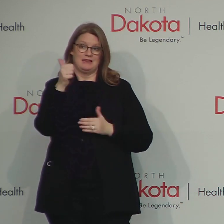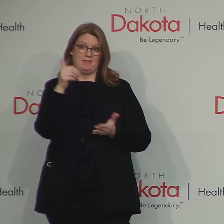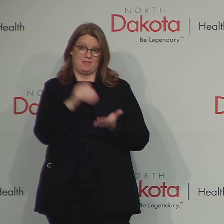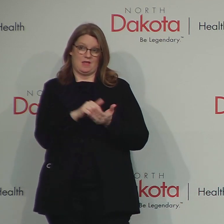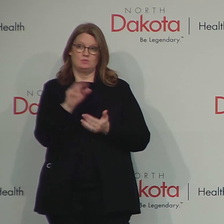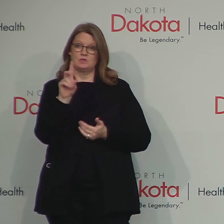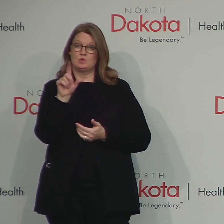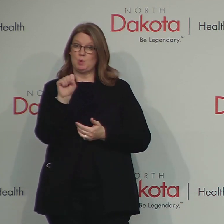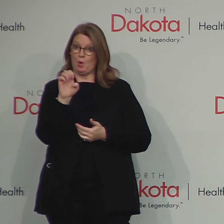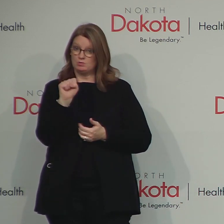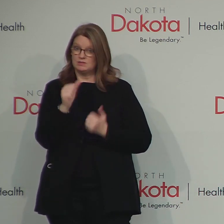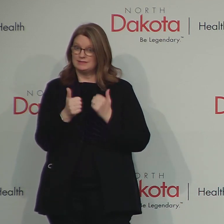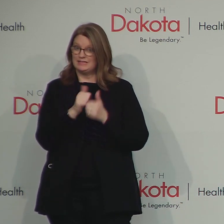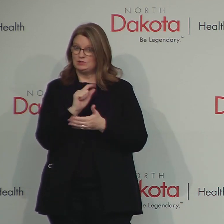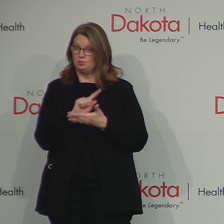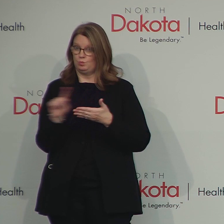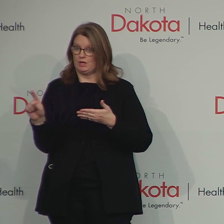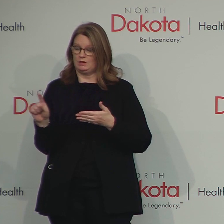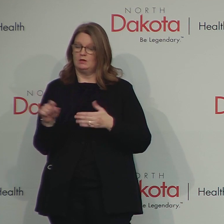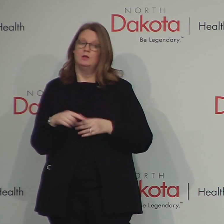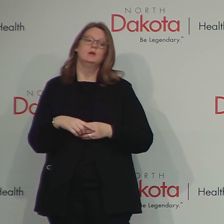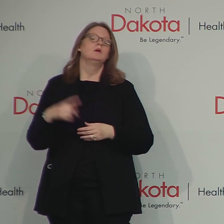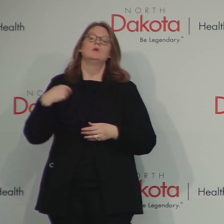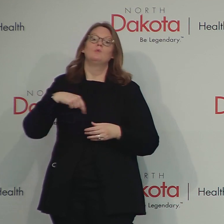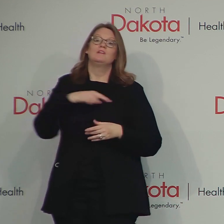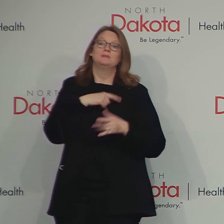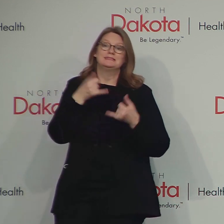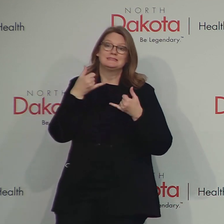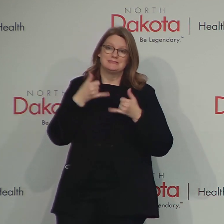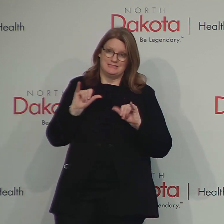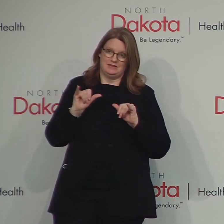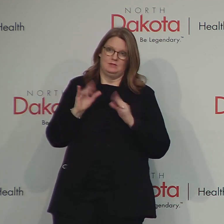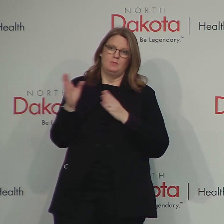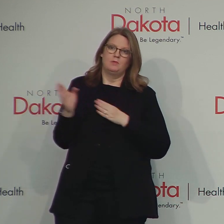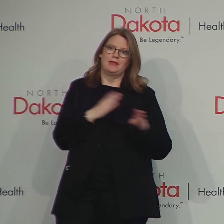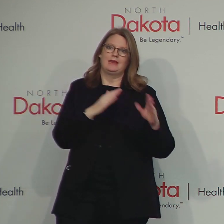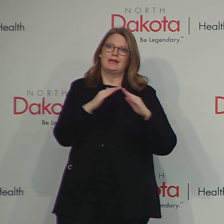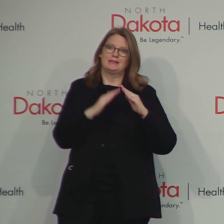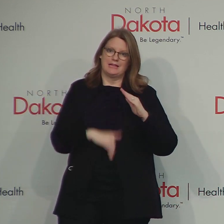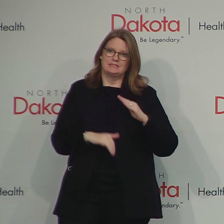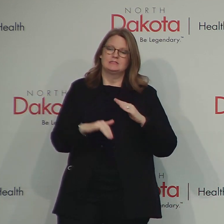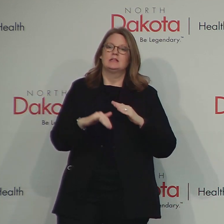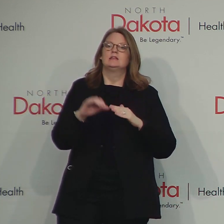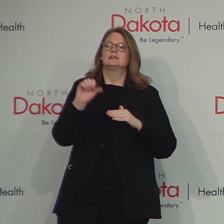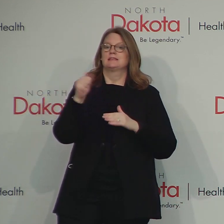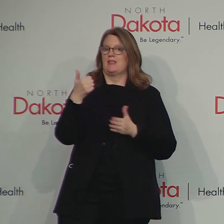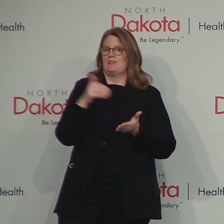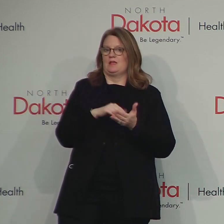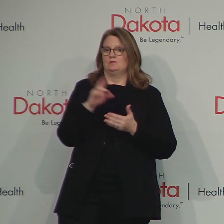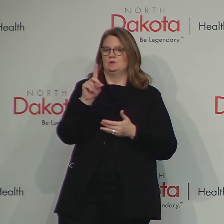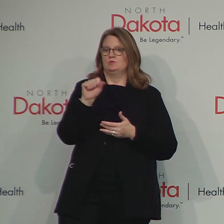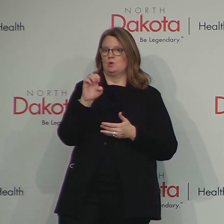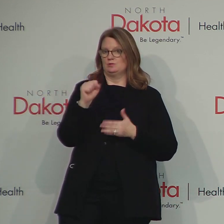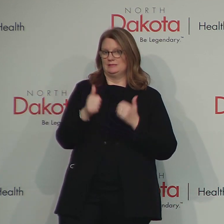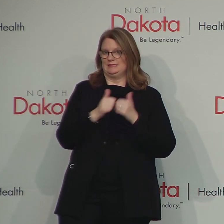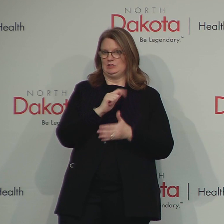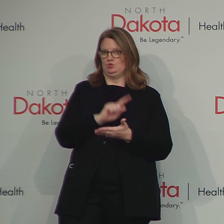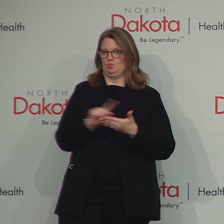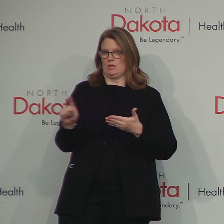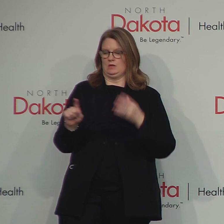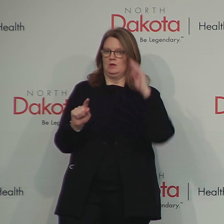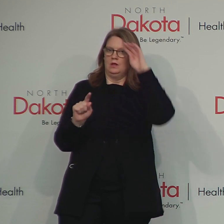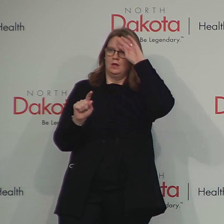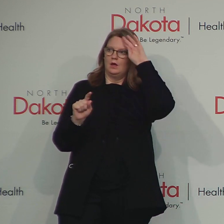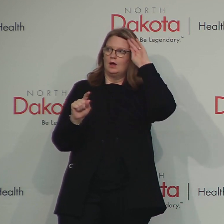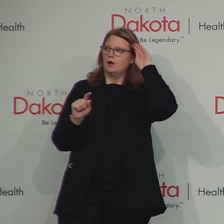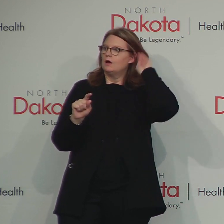week. And so we've still been planning on just that, less than 10,000 doses per week. I do understand that